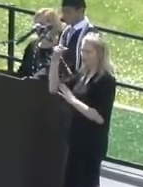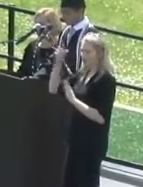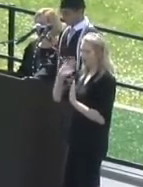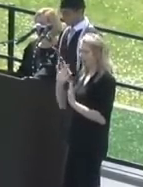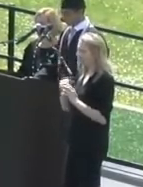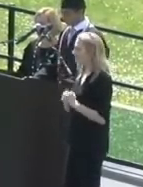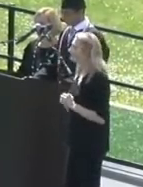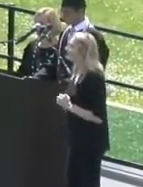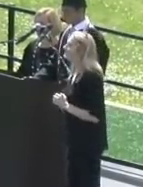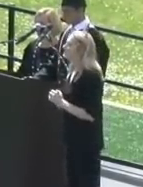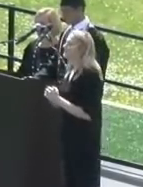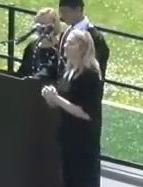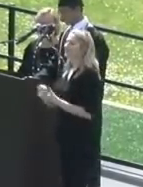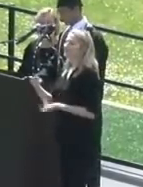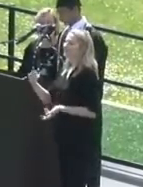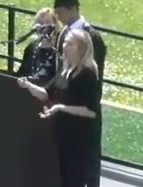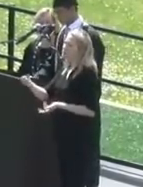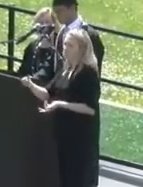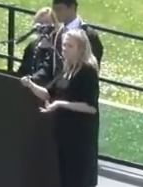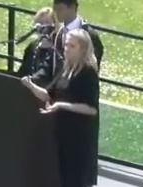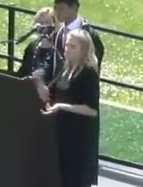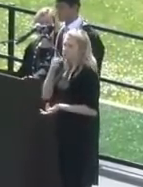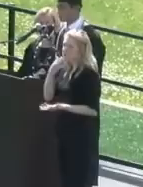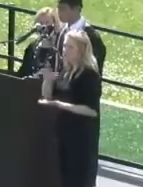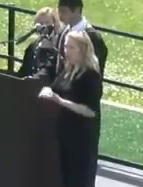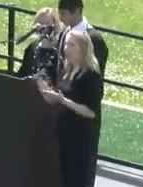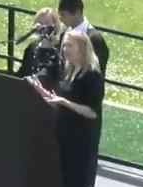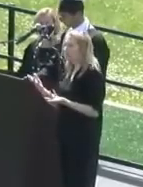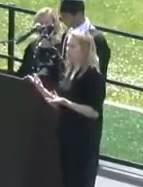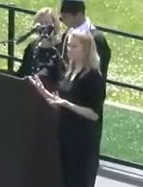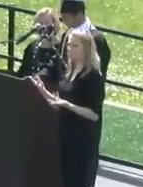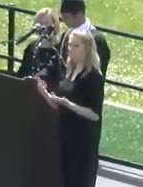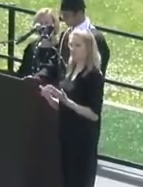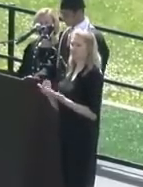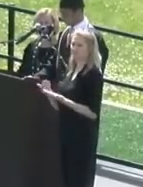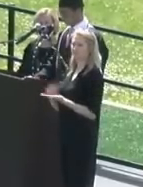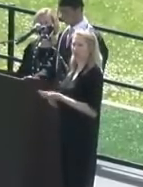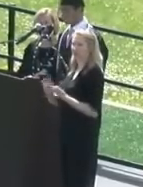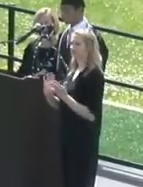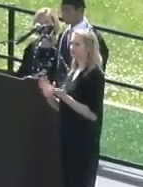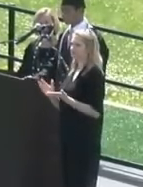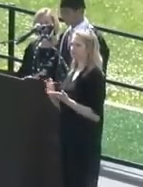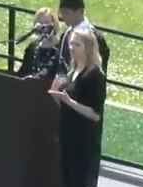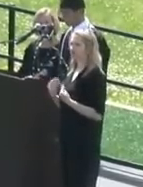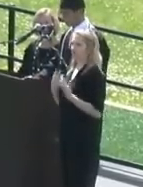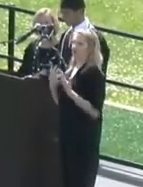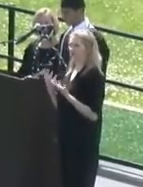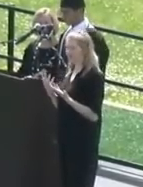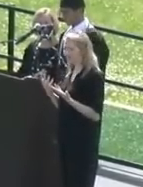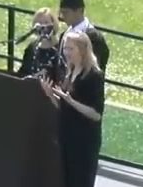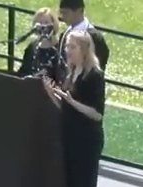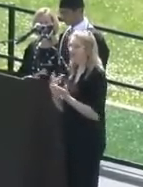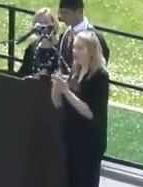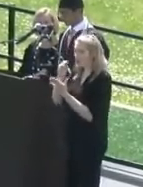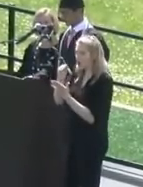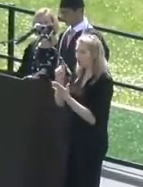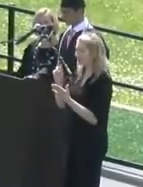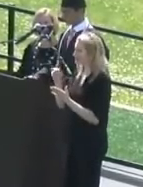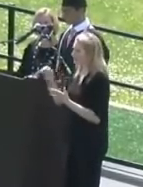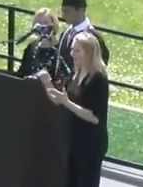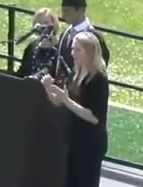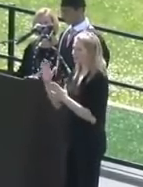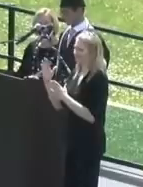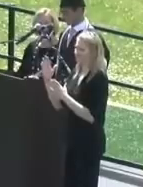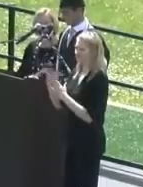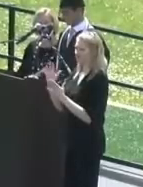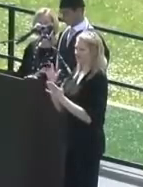Leading into high school wasn't so terrible. It was actually pretty refreshing. Learning to drive was one of our greatest freedoms that happened